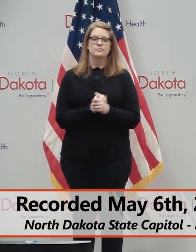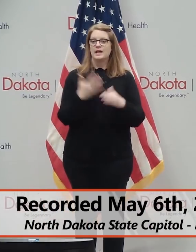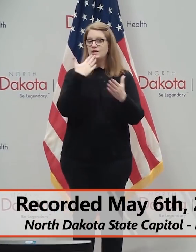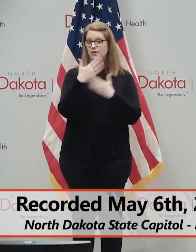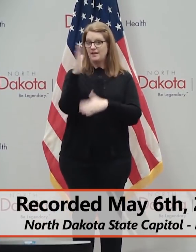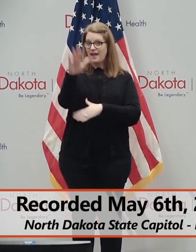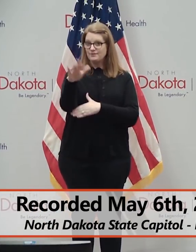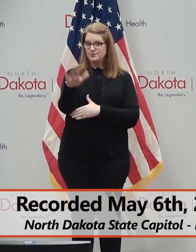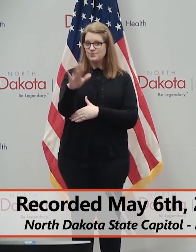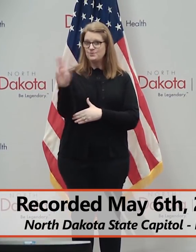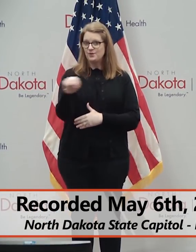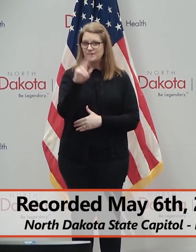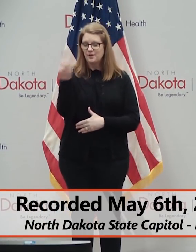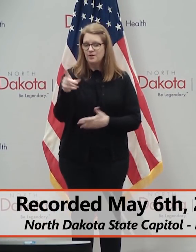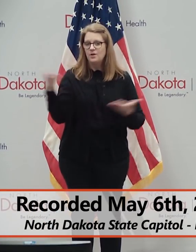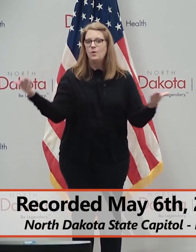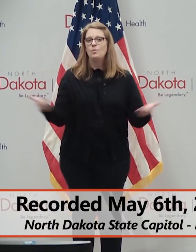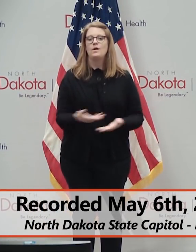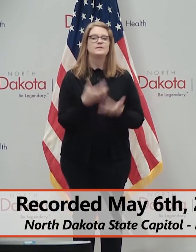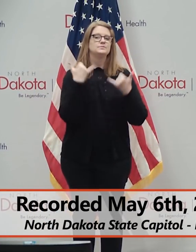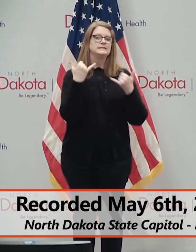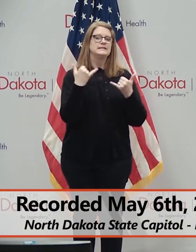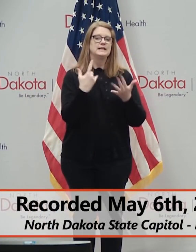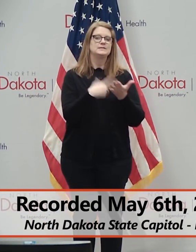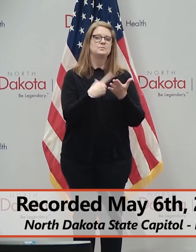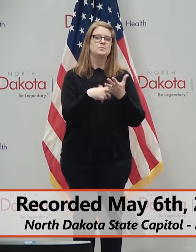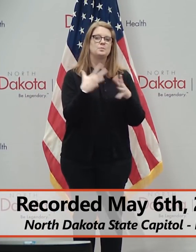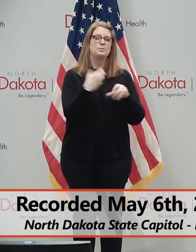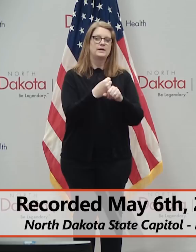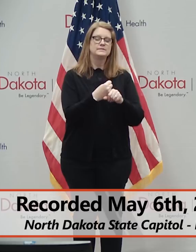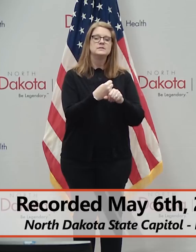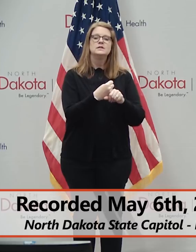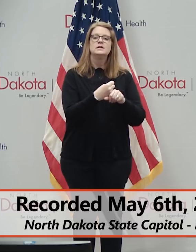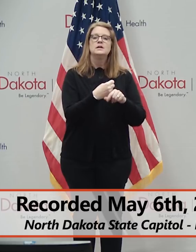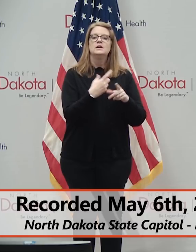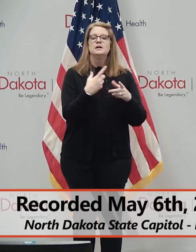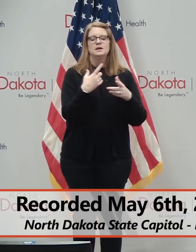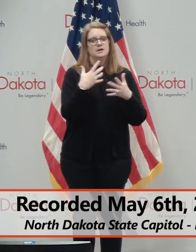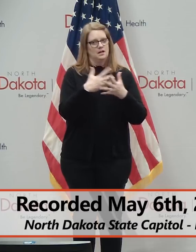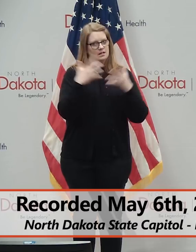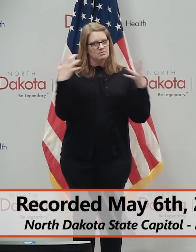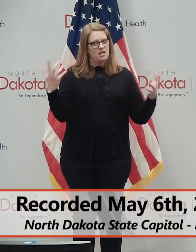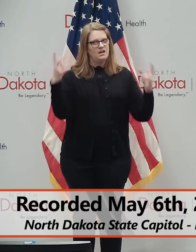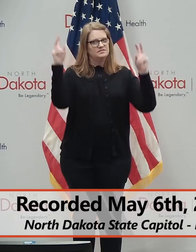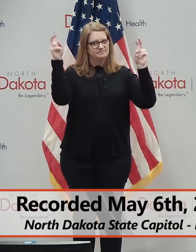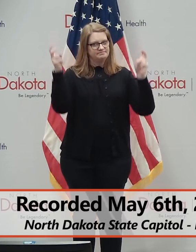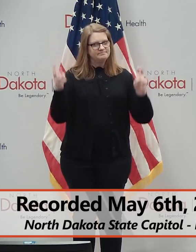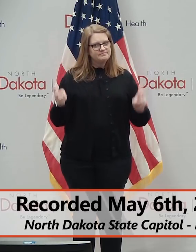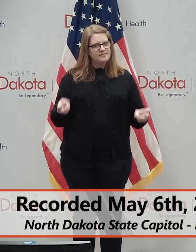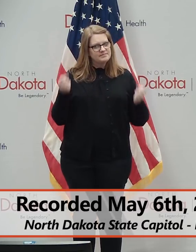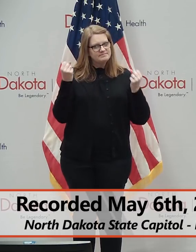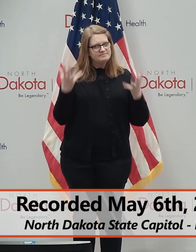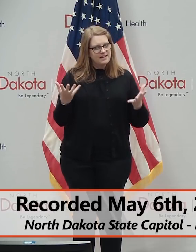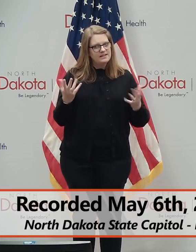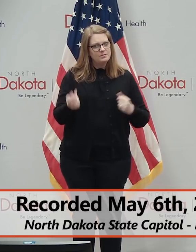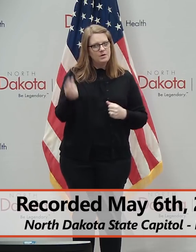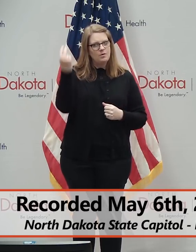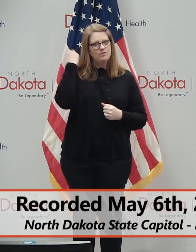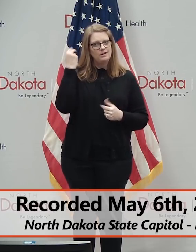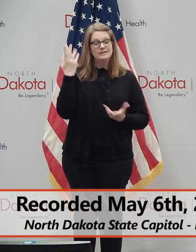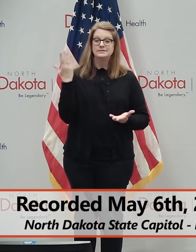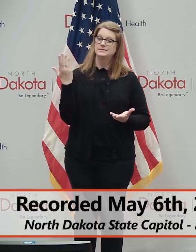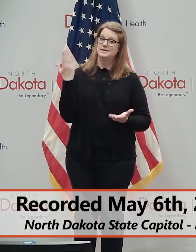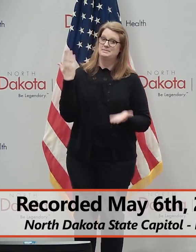Good afternoon, North Dakota, and welcome to today's press briefing. We've got a lot of topics today to cover. We may have